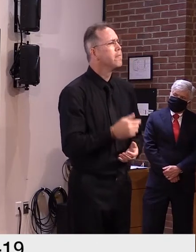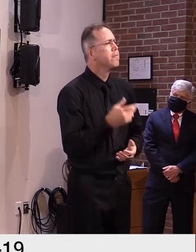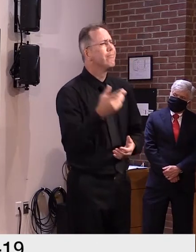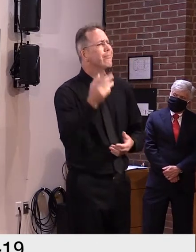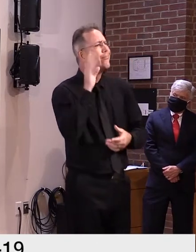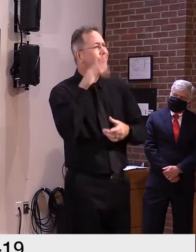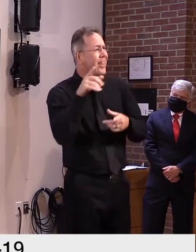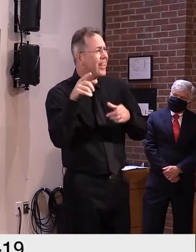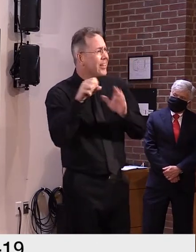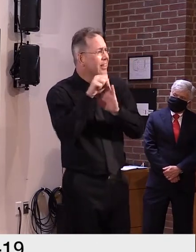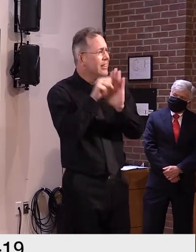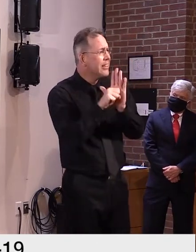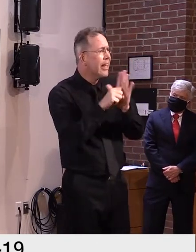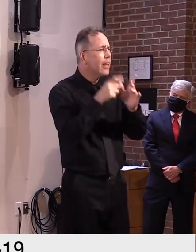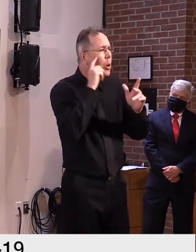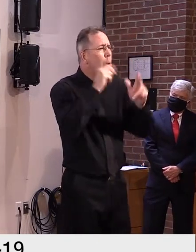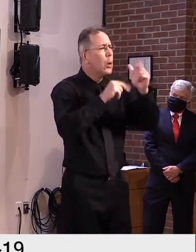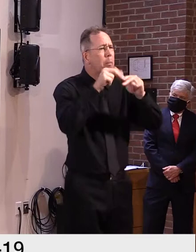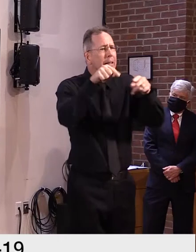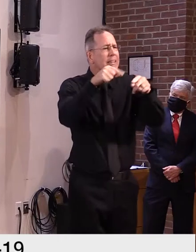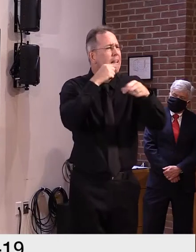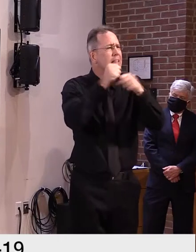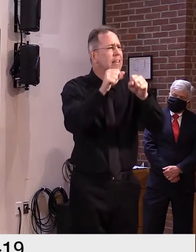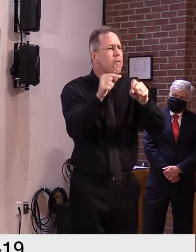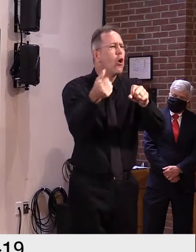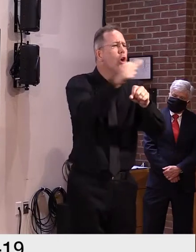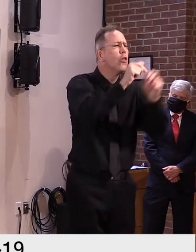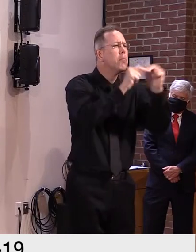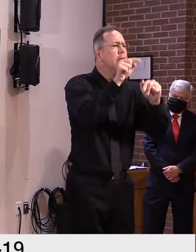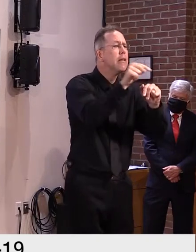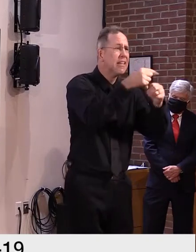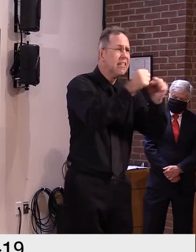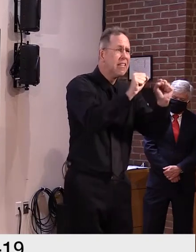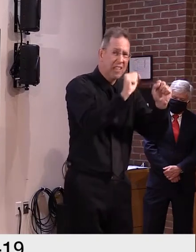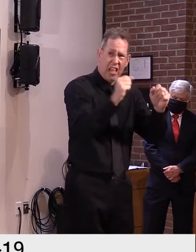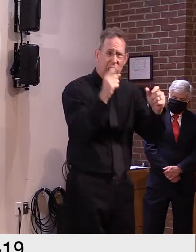Maybe I'll ask Secretary Moore if she's on the line.